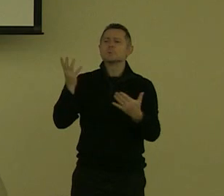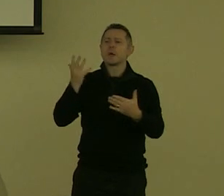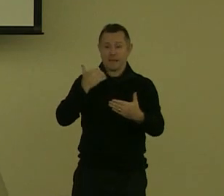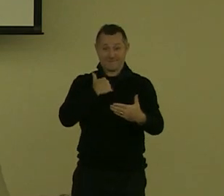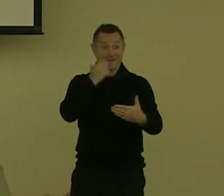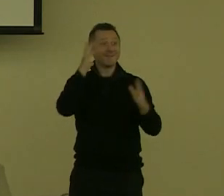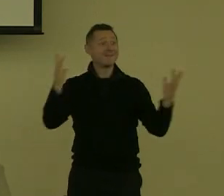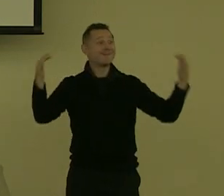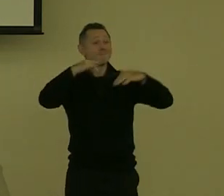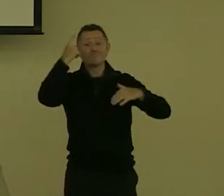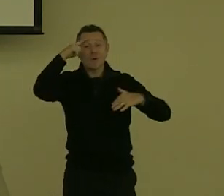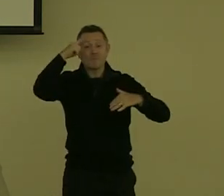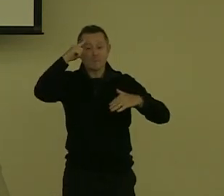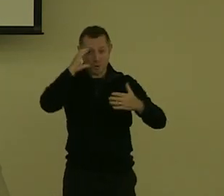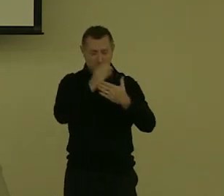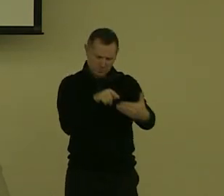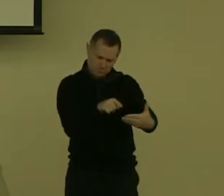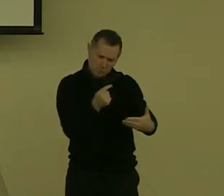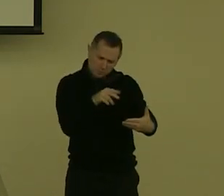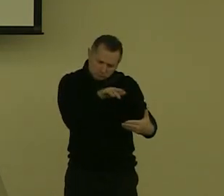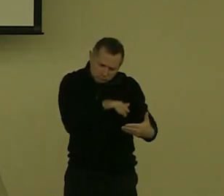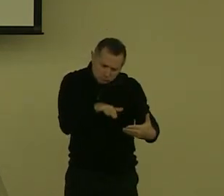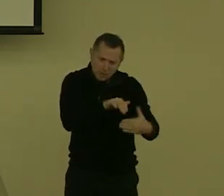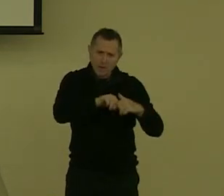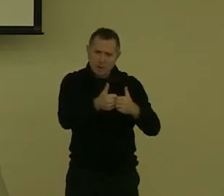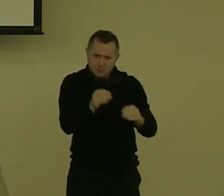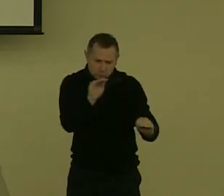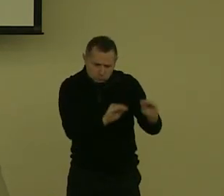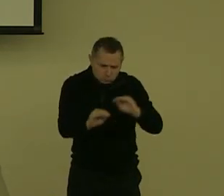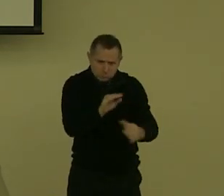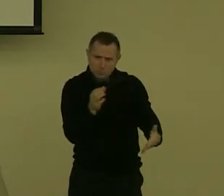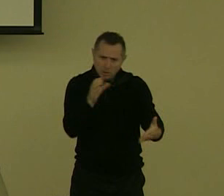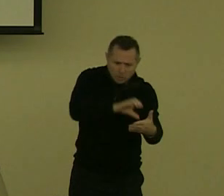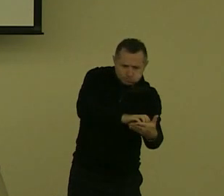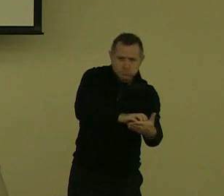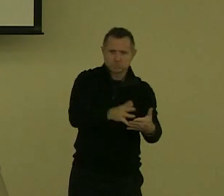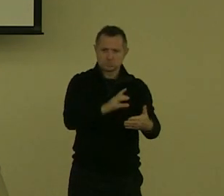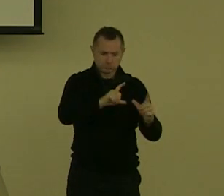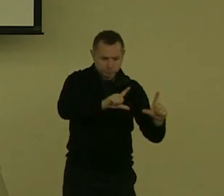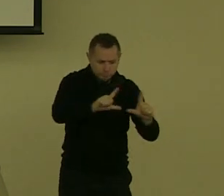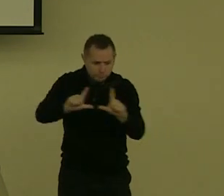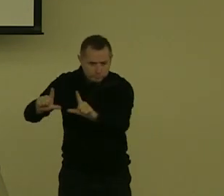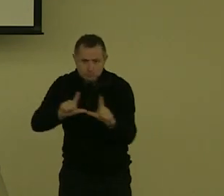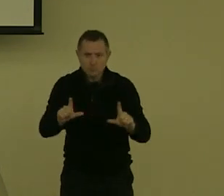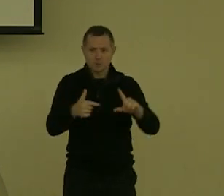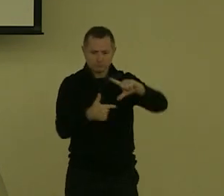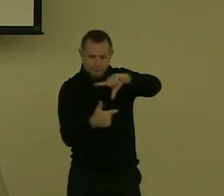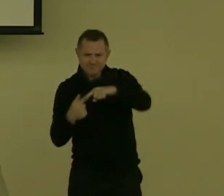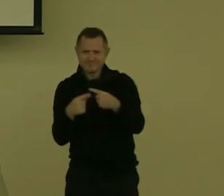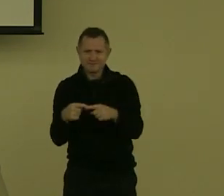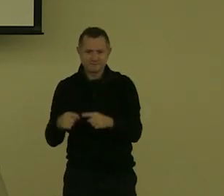my claim to fame, besides my first initial, is that I work in the area